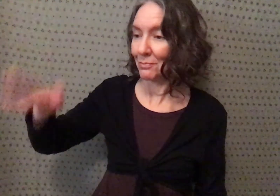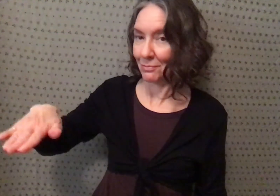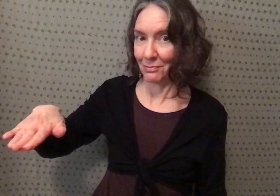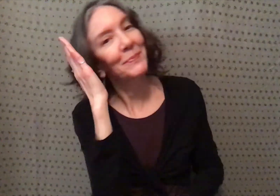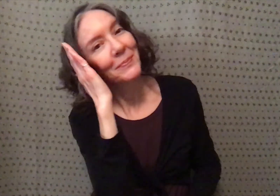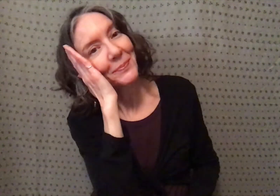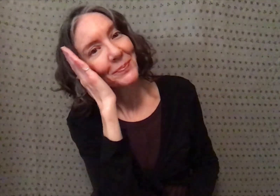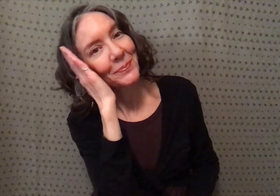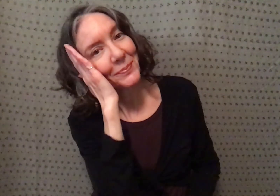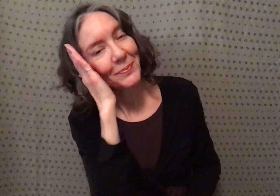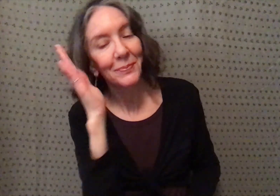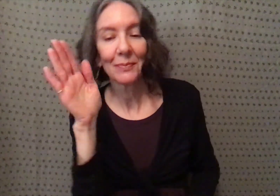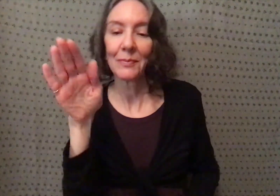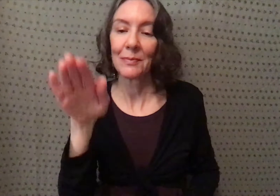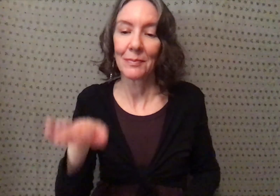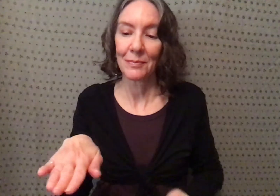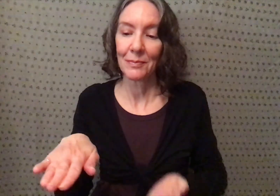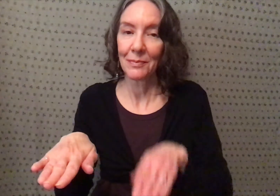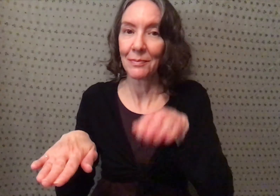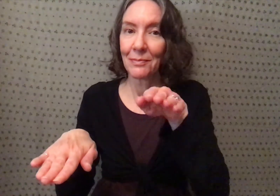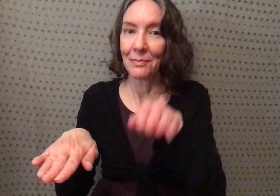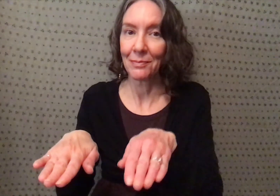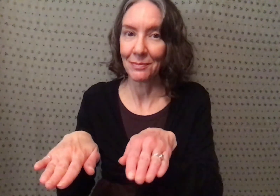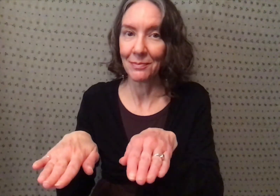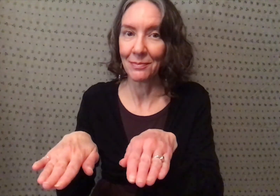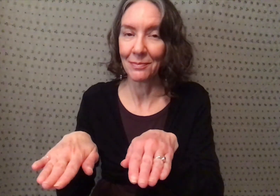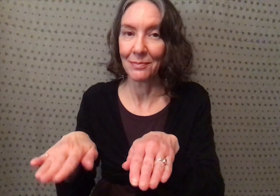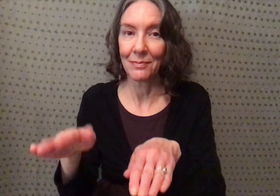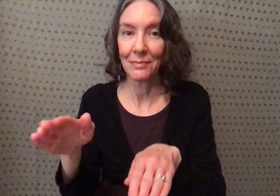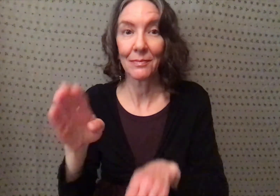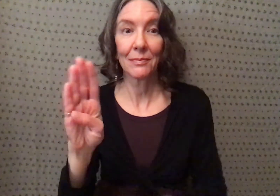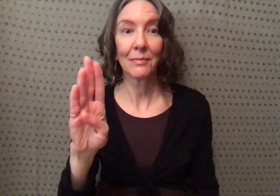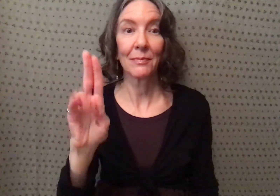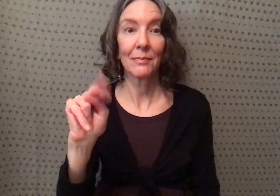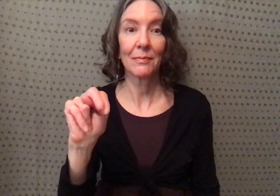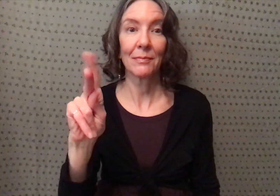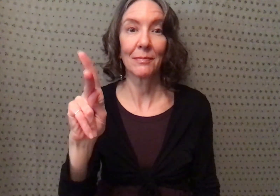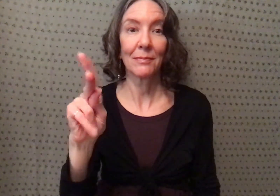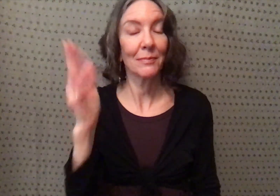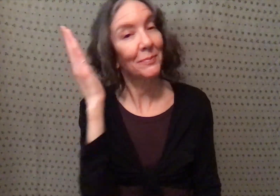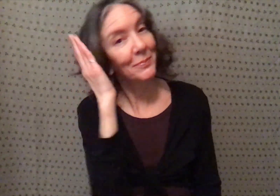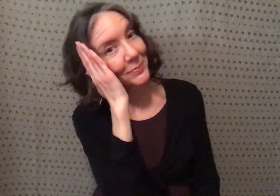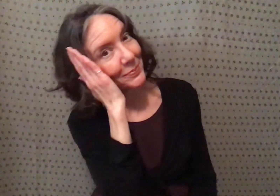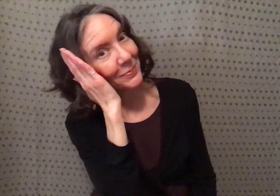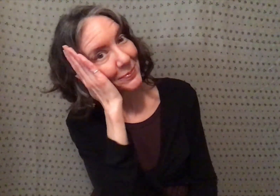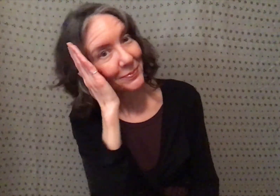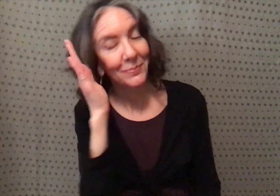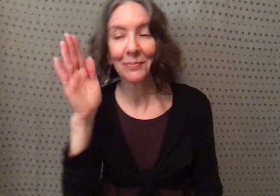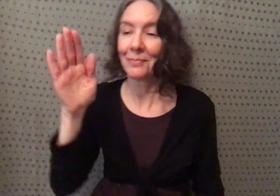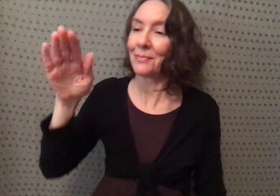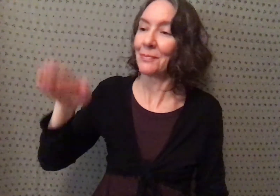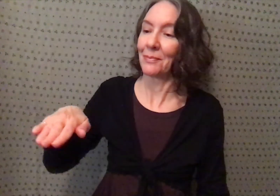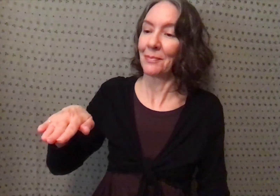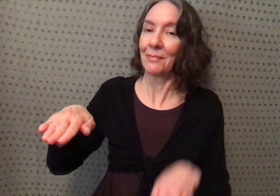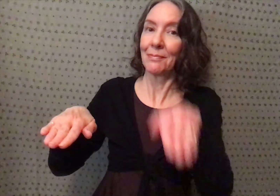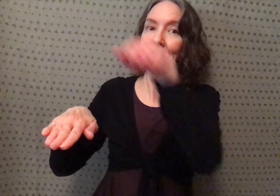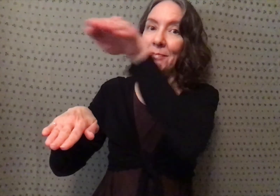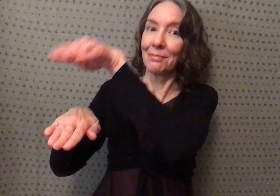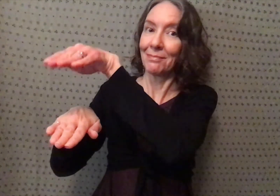is also a B hand shape. Beds can be next to each other, or for a bunk bed, place one on top of